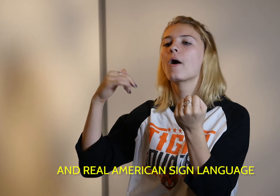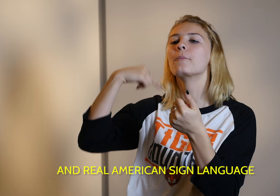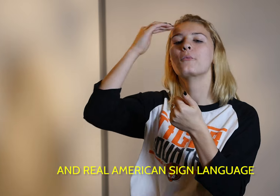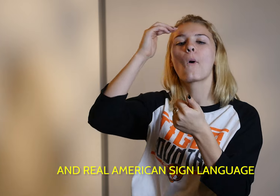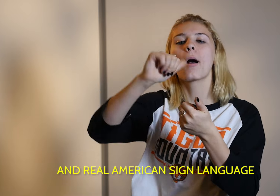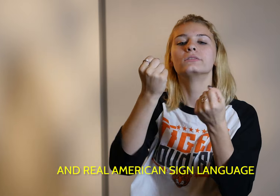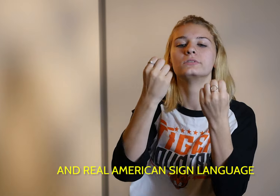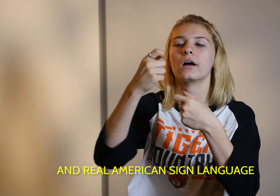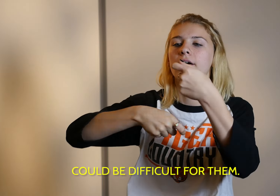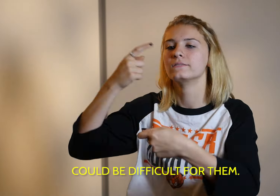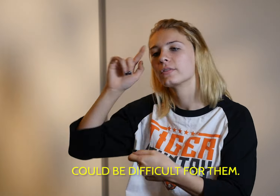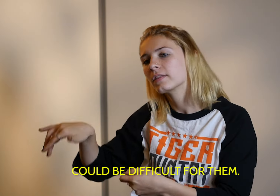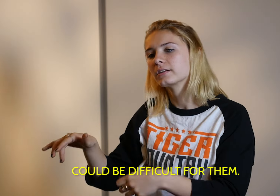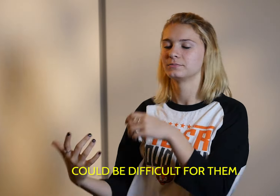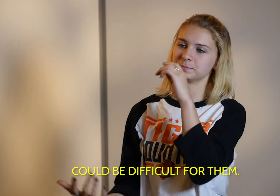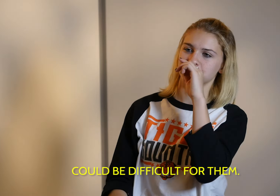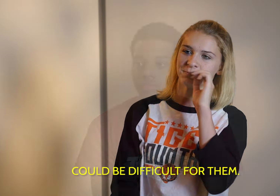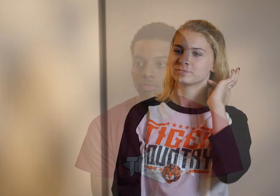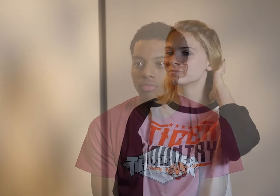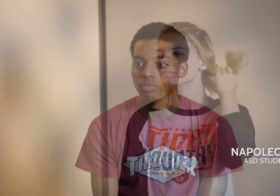real American Sign Language could be difficult for them.